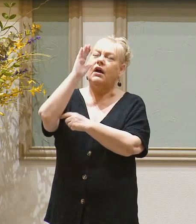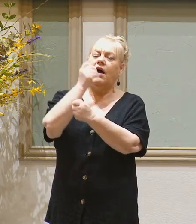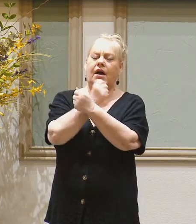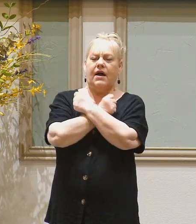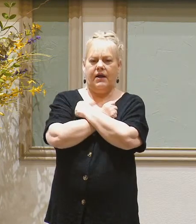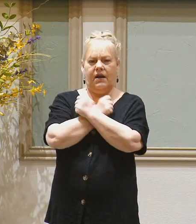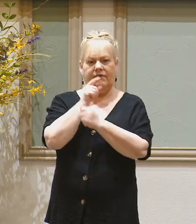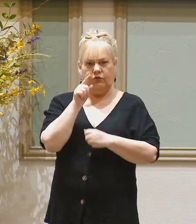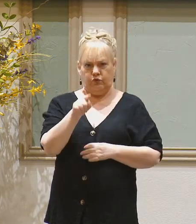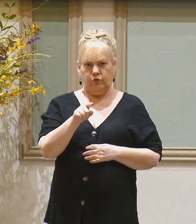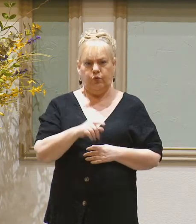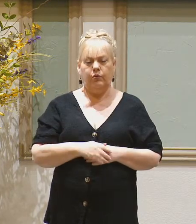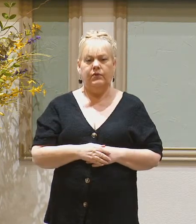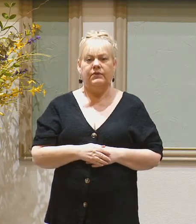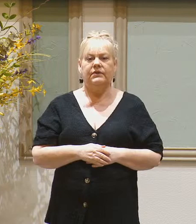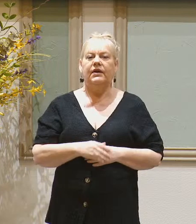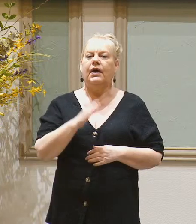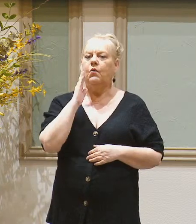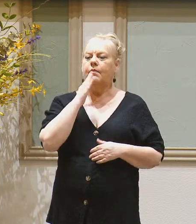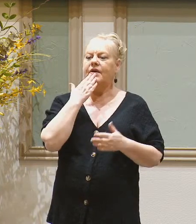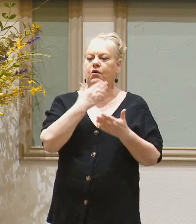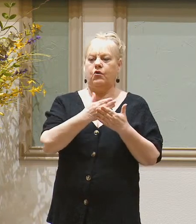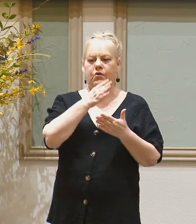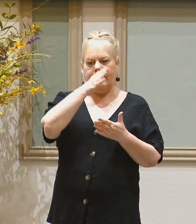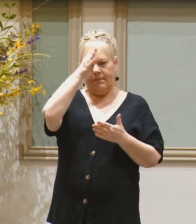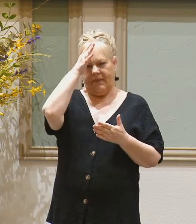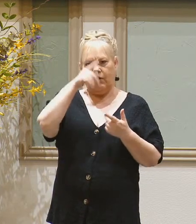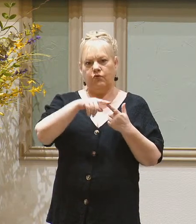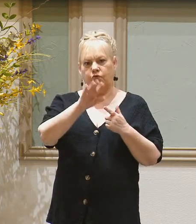you and is going to be a good parent to your